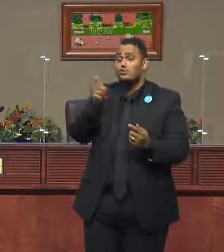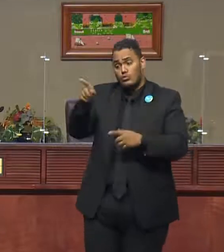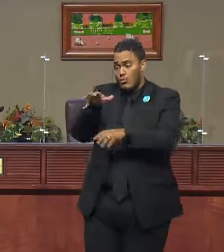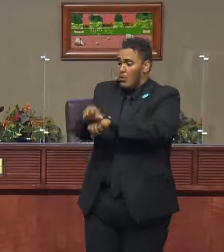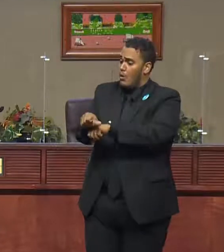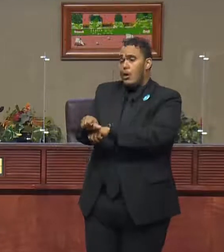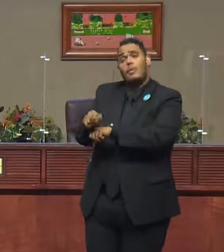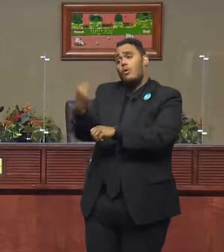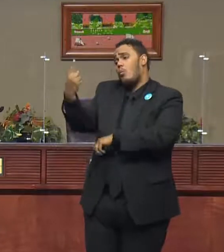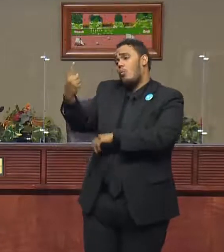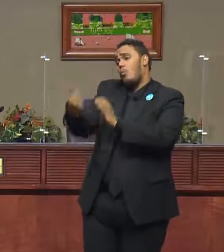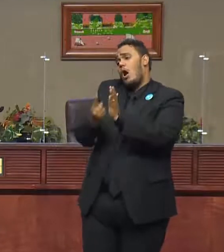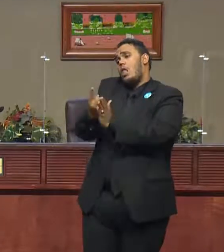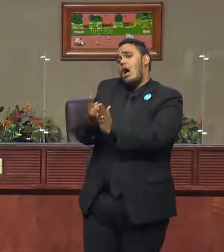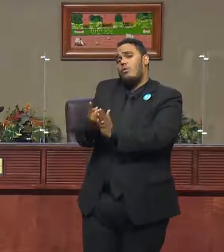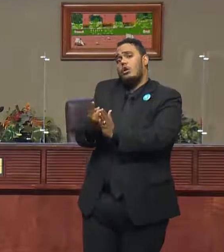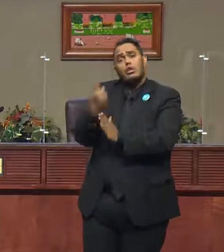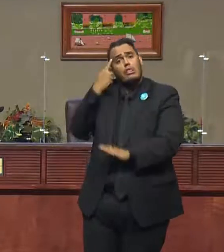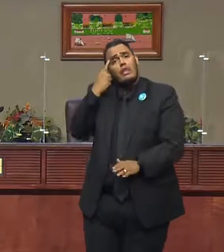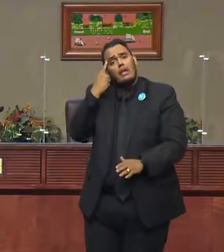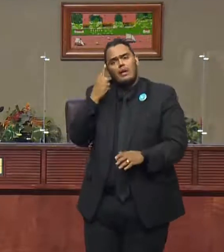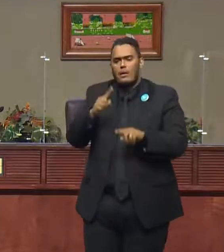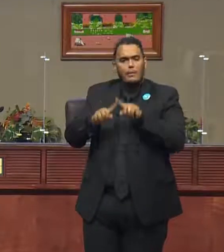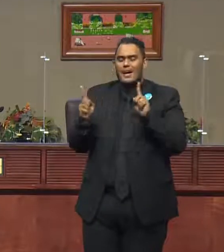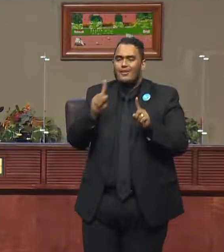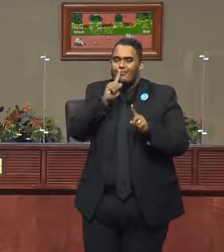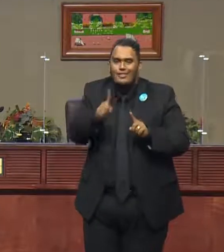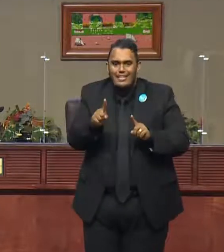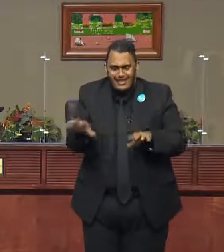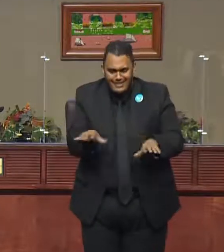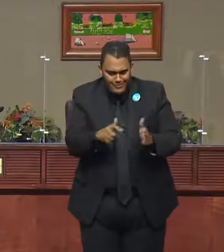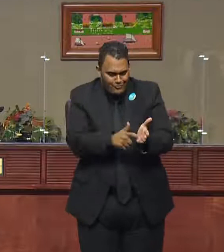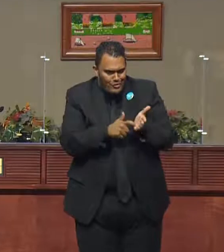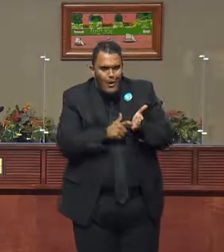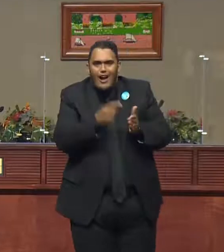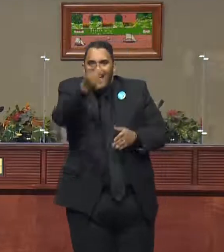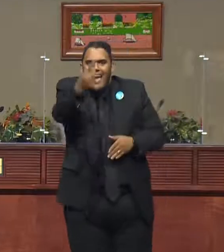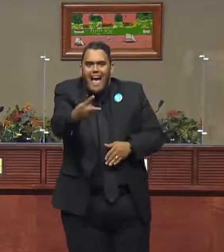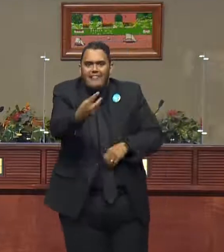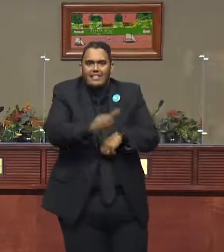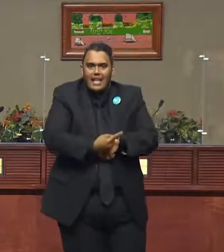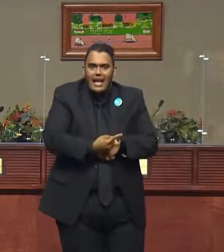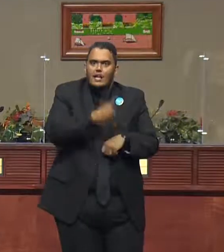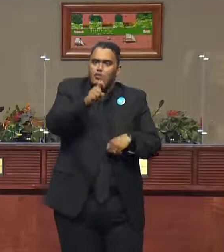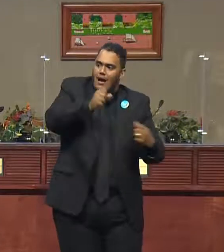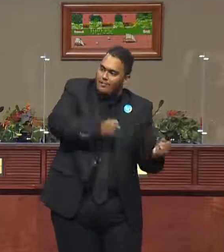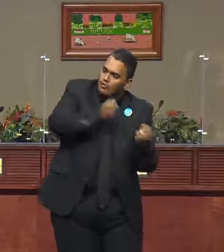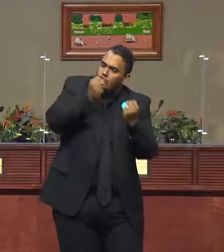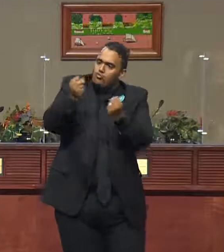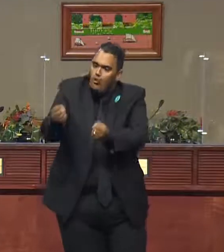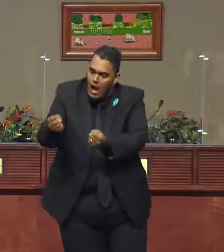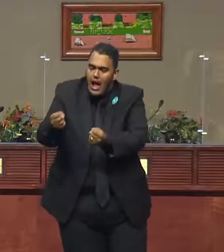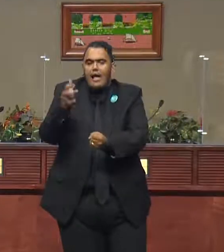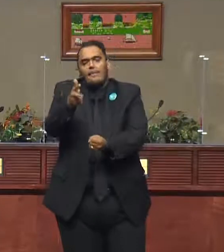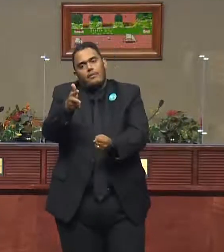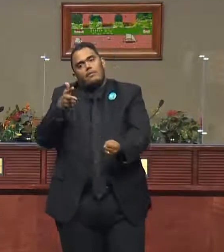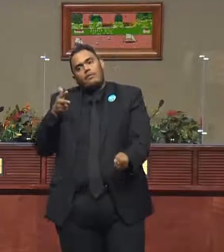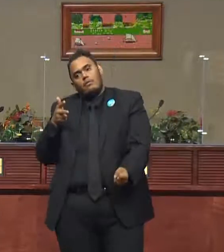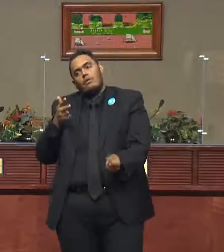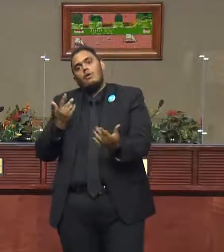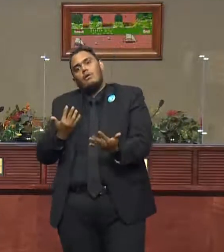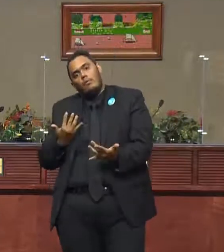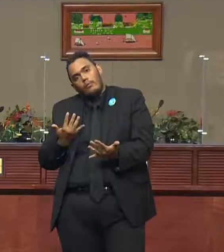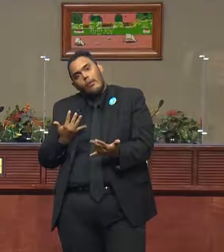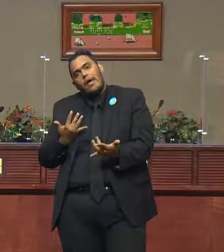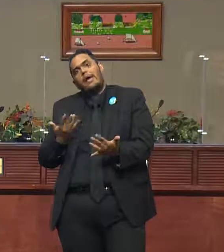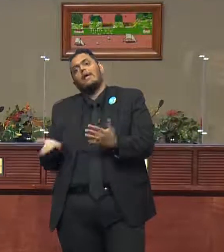half a day venture for many people. And if you don't have the ability to take that time off, it becomes very difficult. So that's